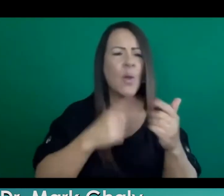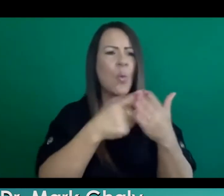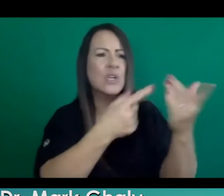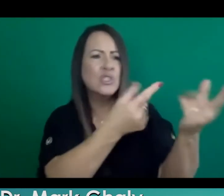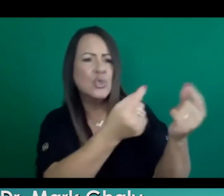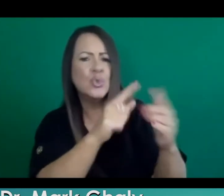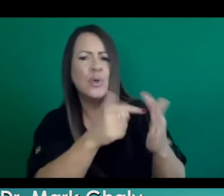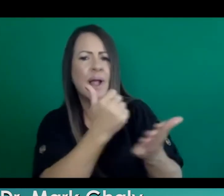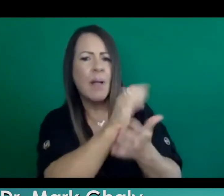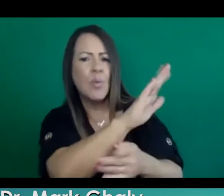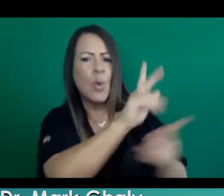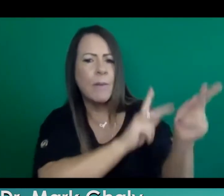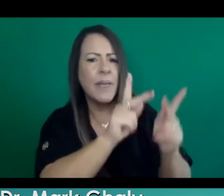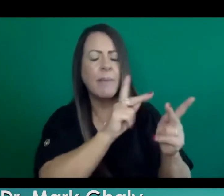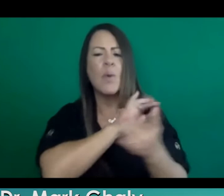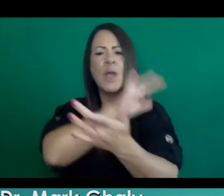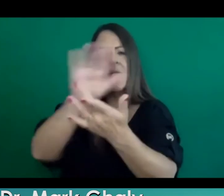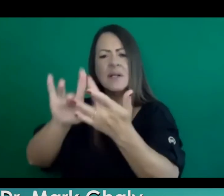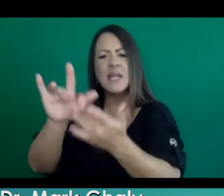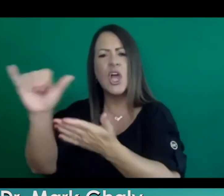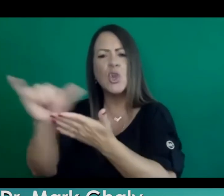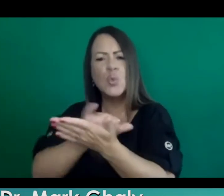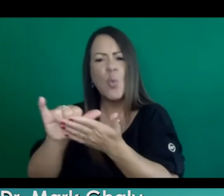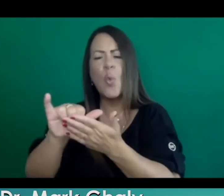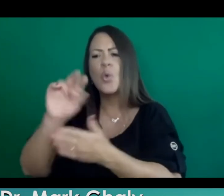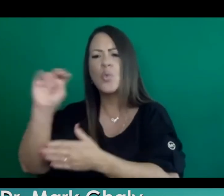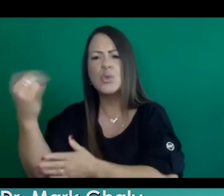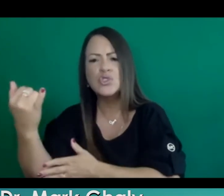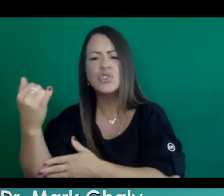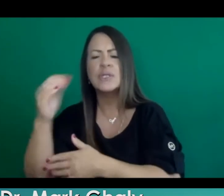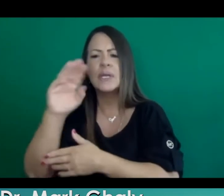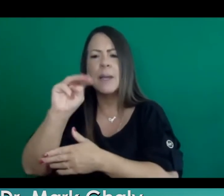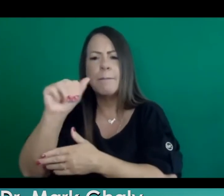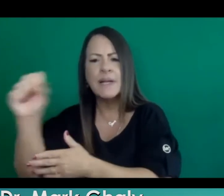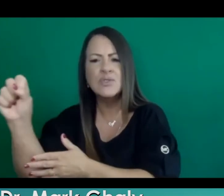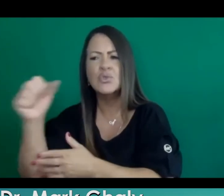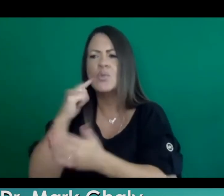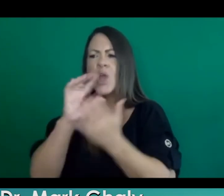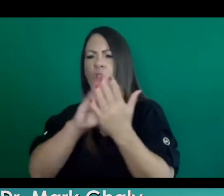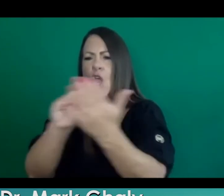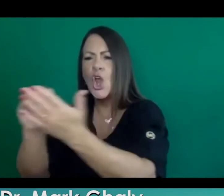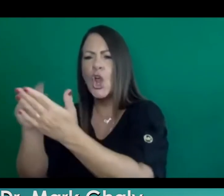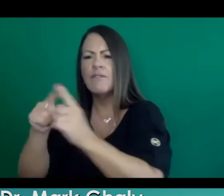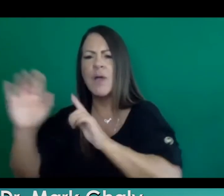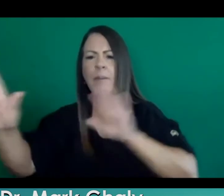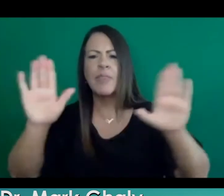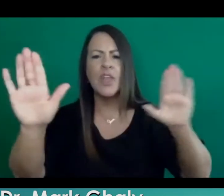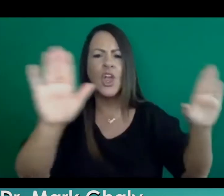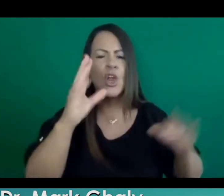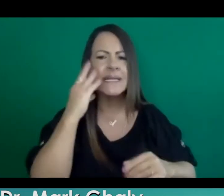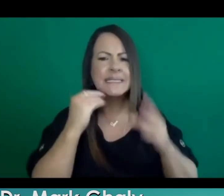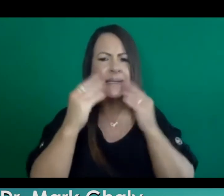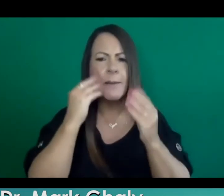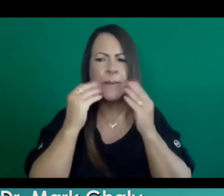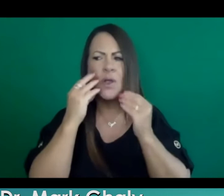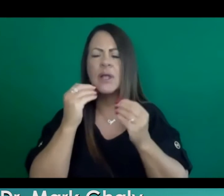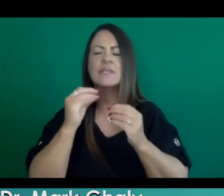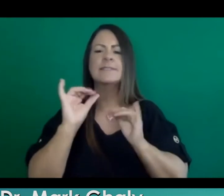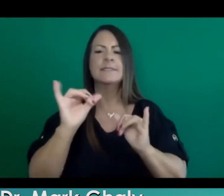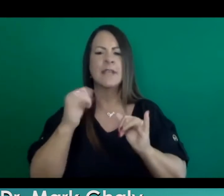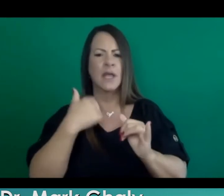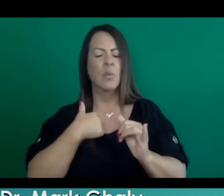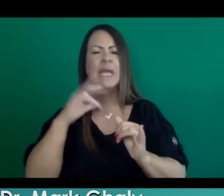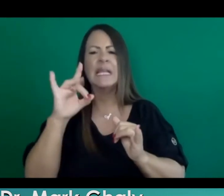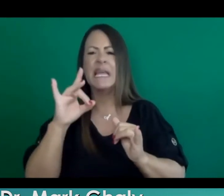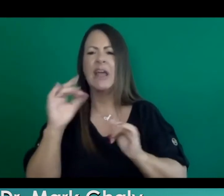Spain and New Jersey and Massachusetts. And we've learned quite a bit. And as I talk to my clinical colleagues across the state, whether